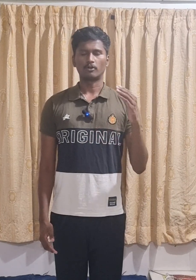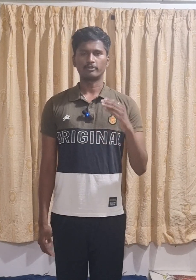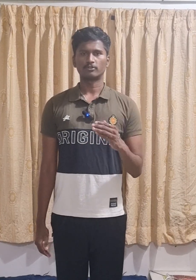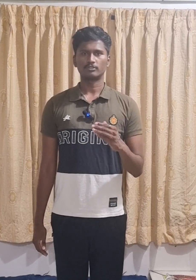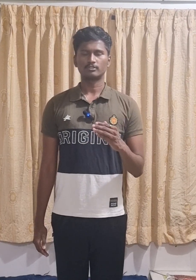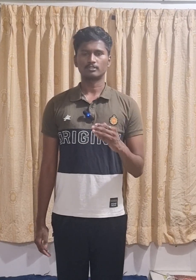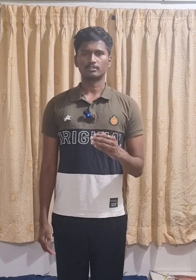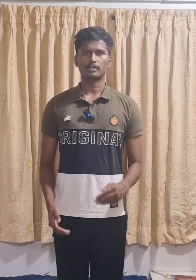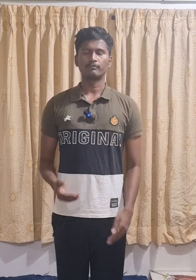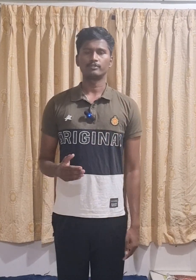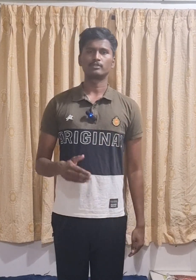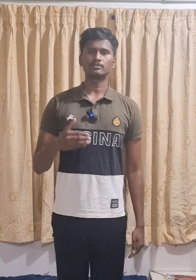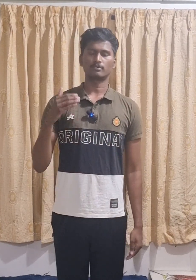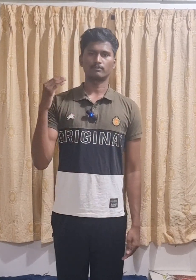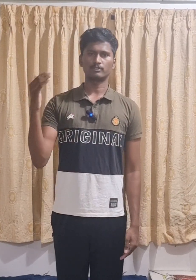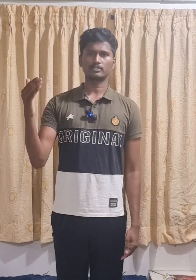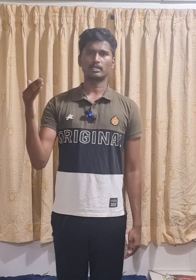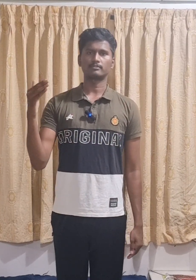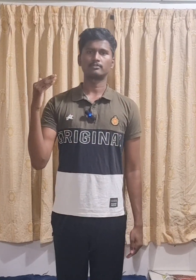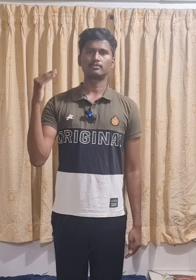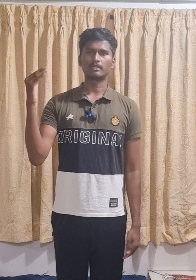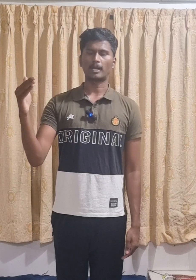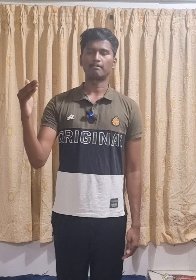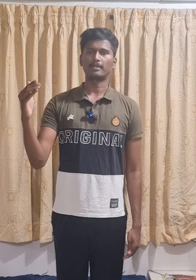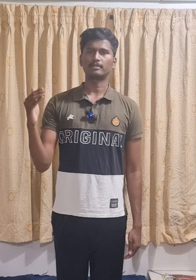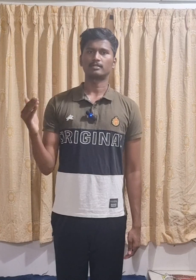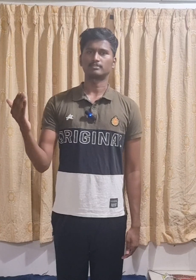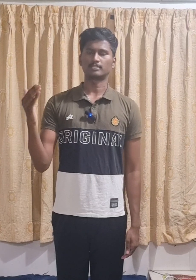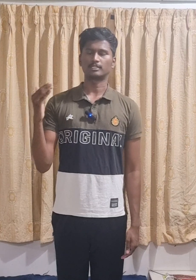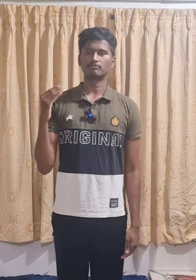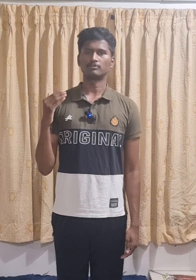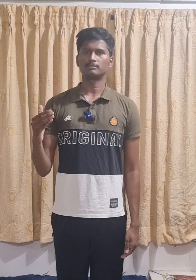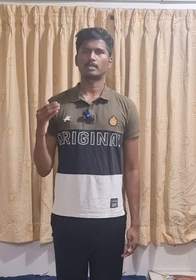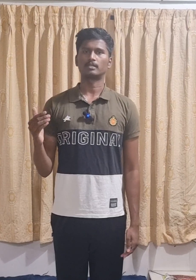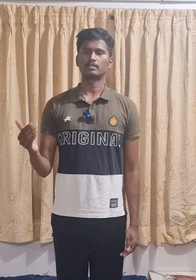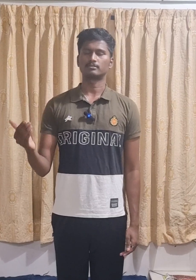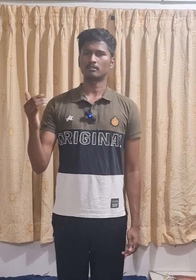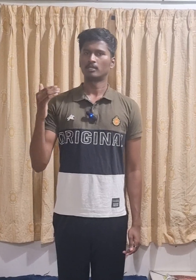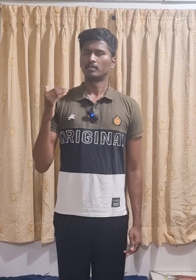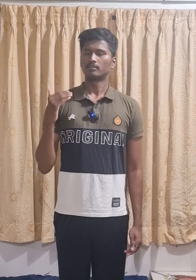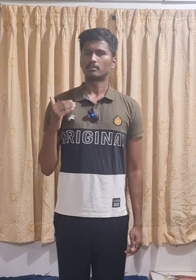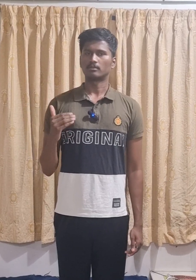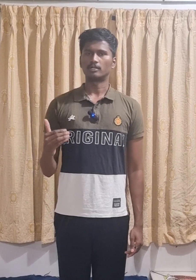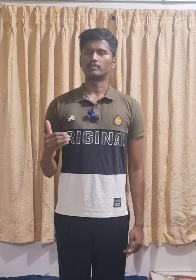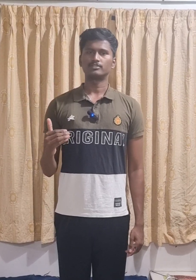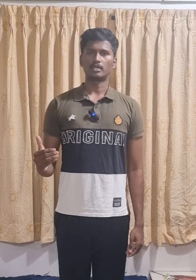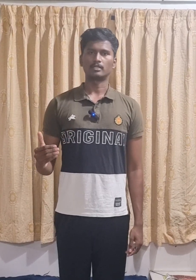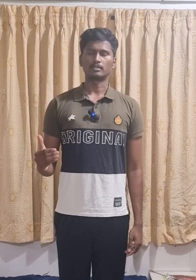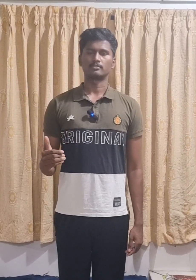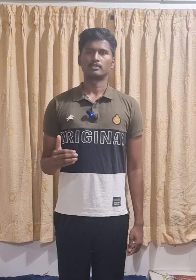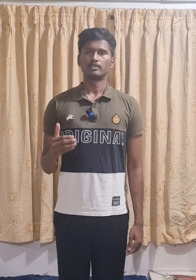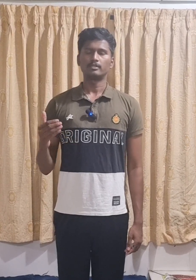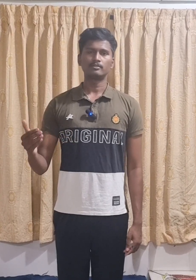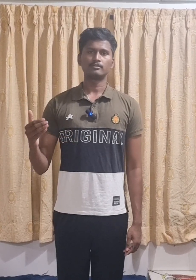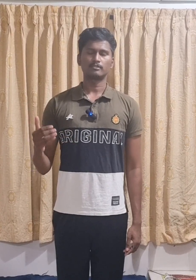horizontal structure, in which first class is the grandparent class, second one is parent class, then the third one is child class. In